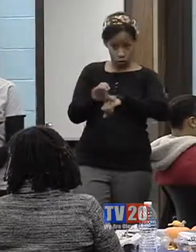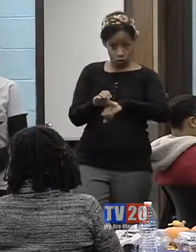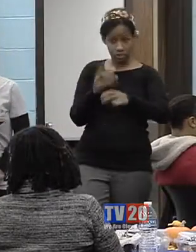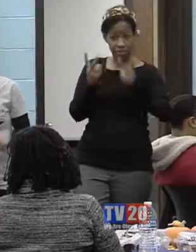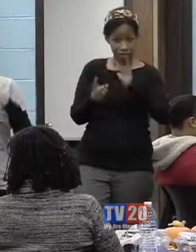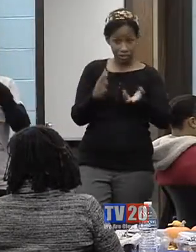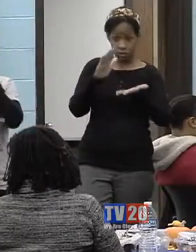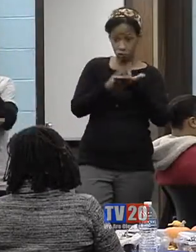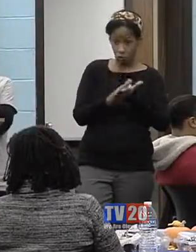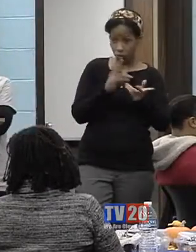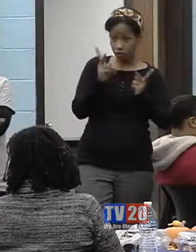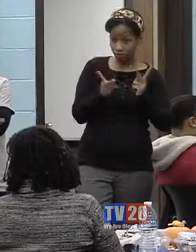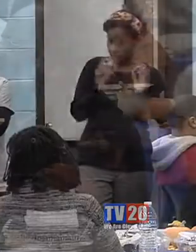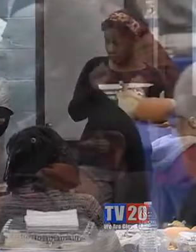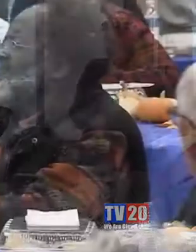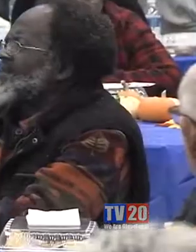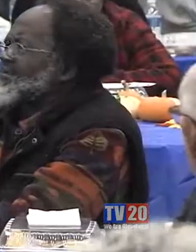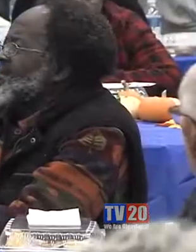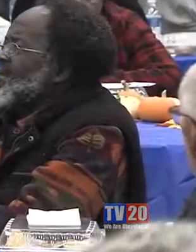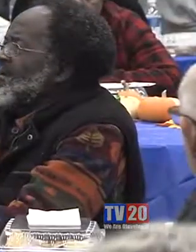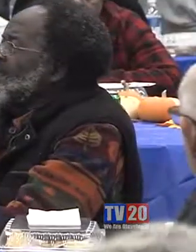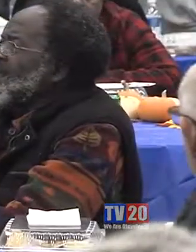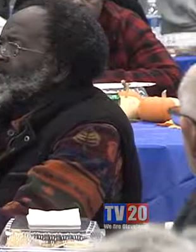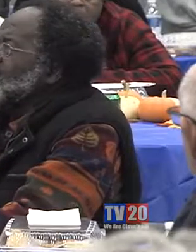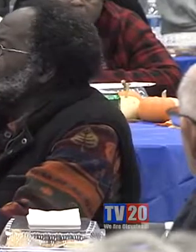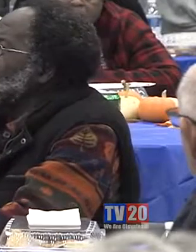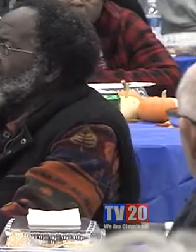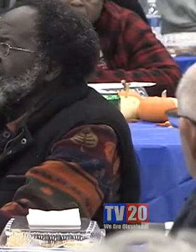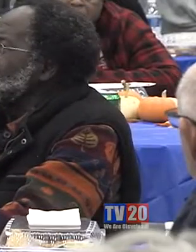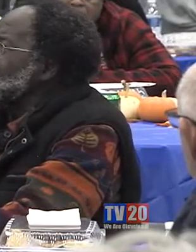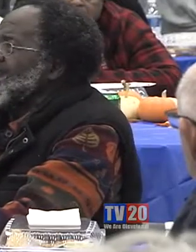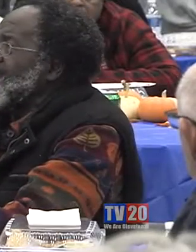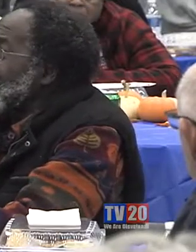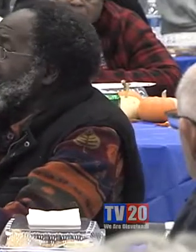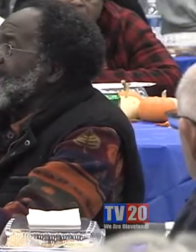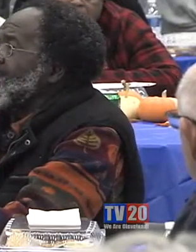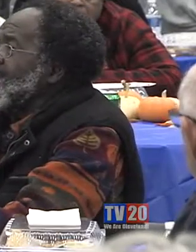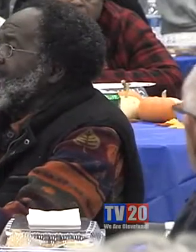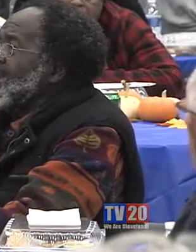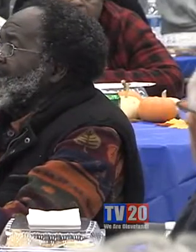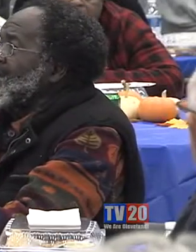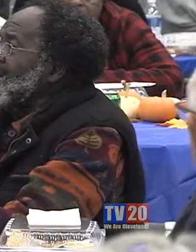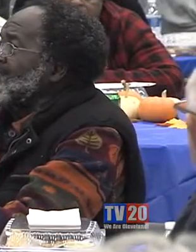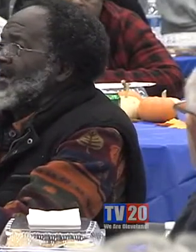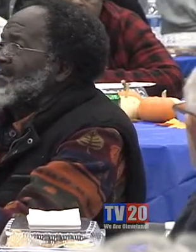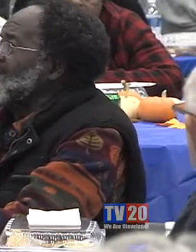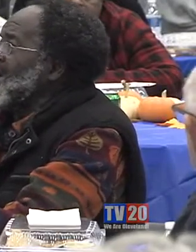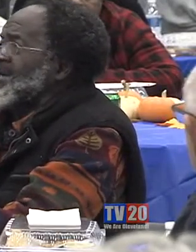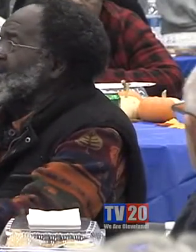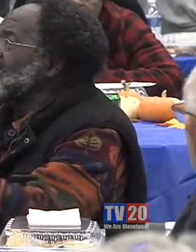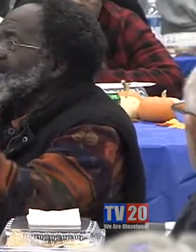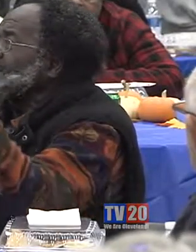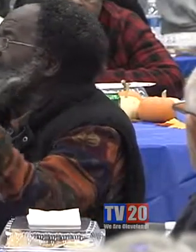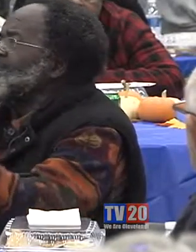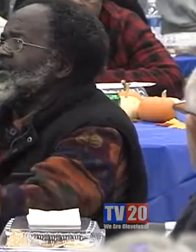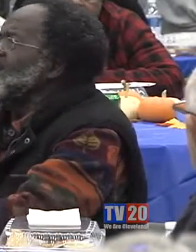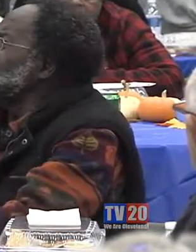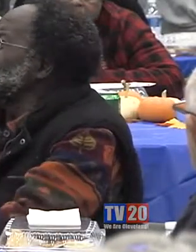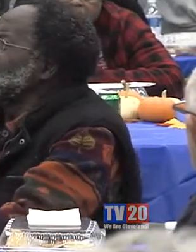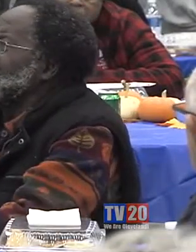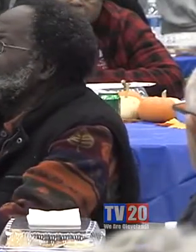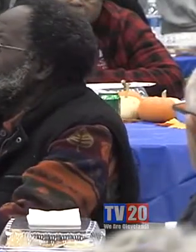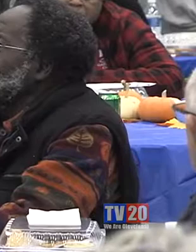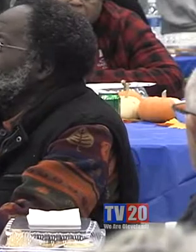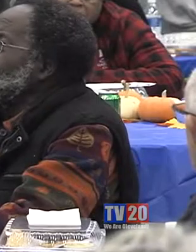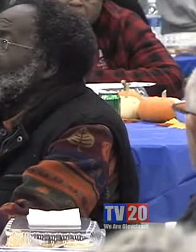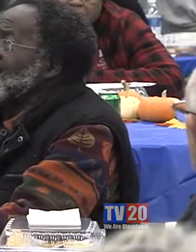schools, to go and talk? Because what you're saying here today, I can see it could be